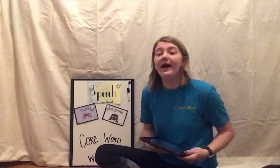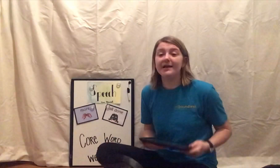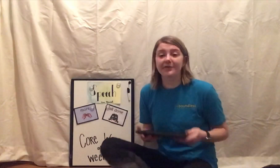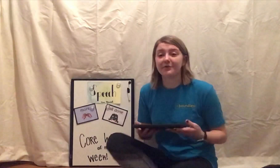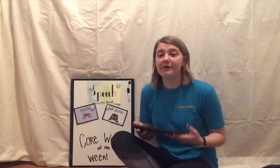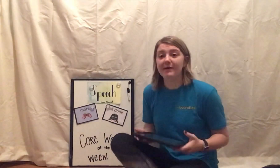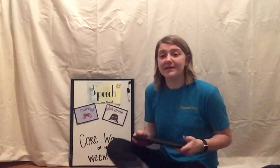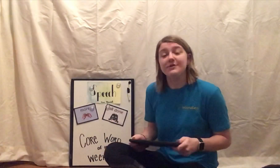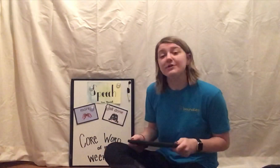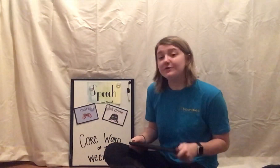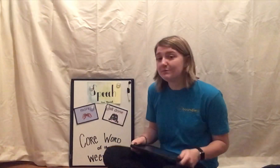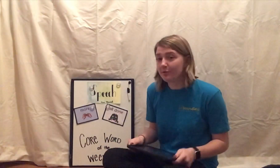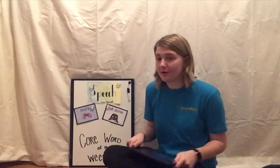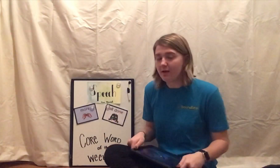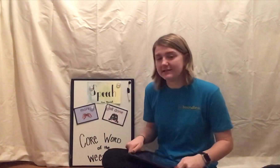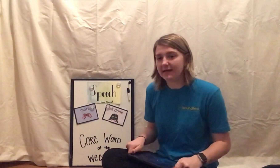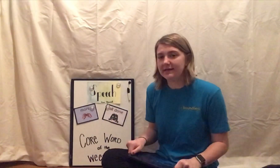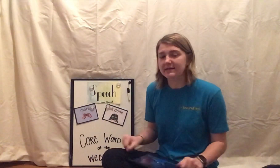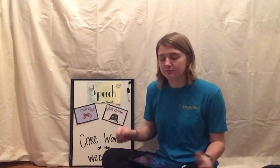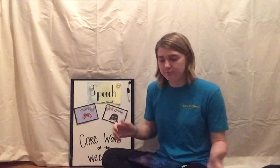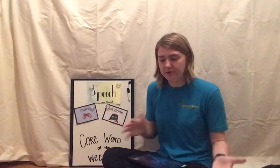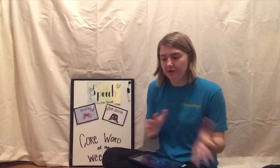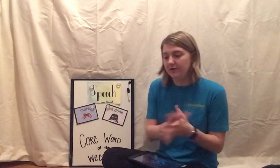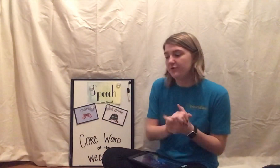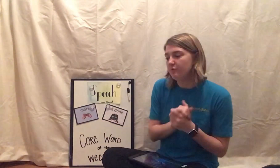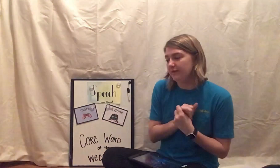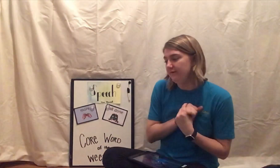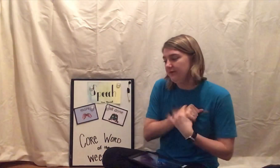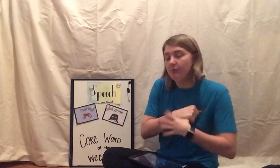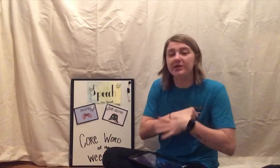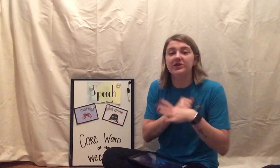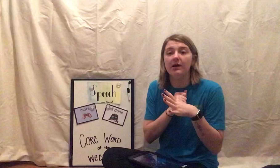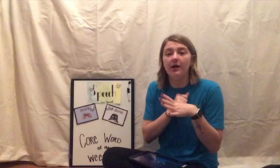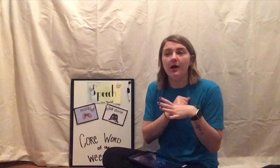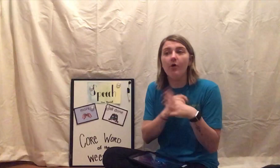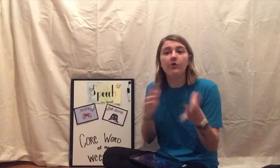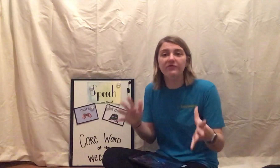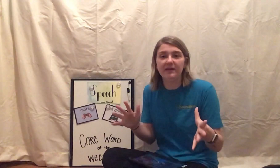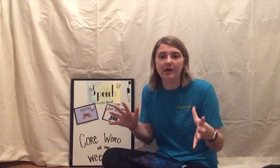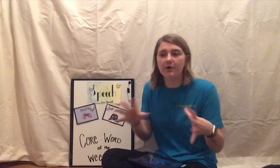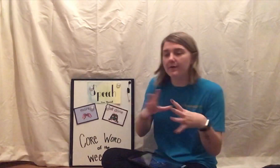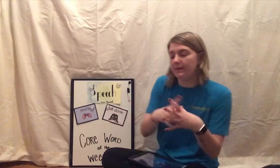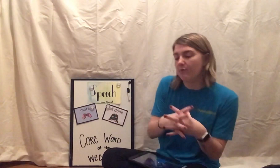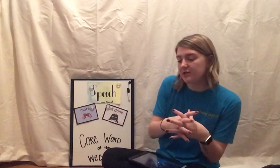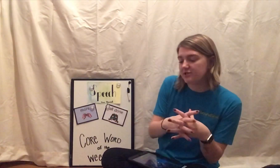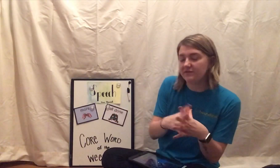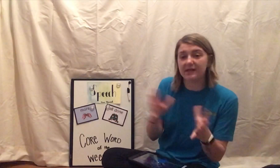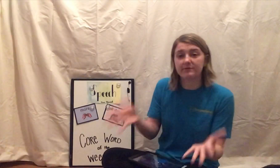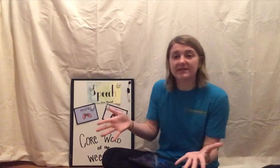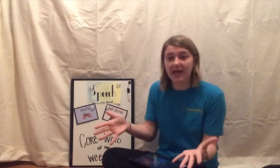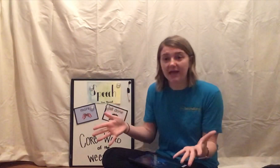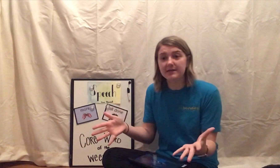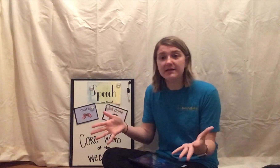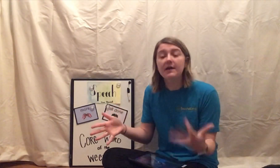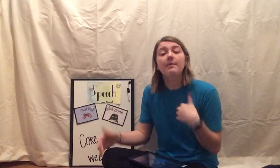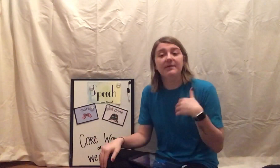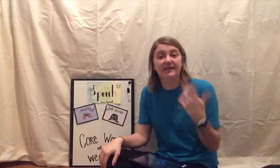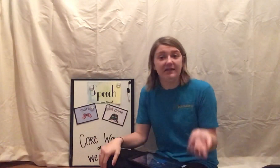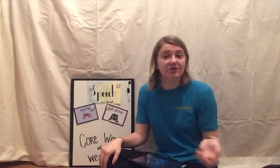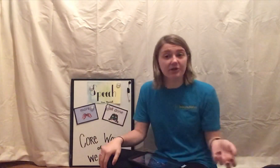Another great way that you can use more and all done is, you know, if they're watching a whole video and they watch the video to the end, but they need your help